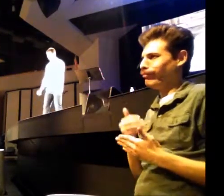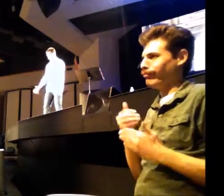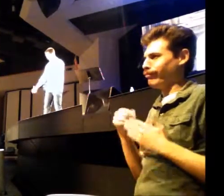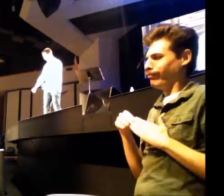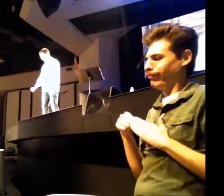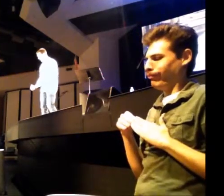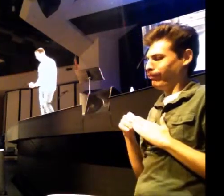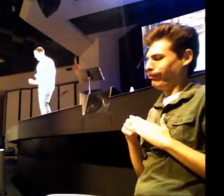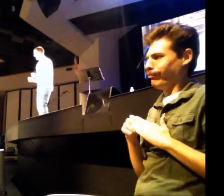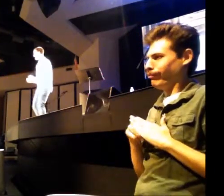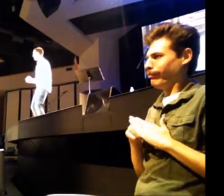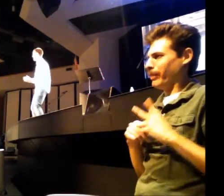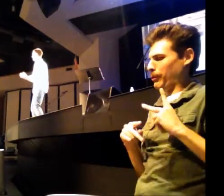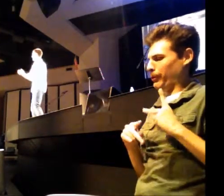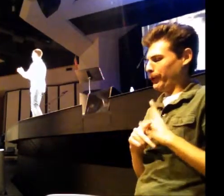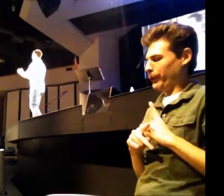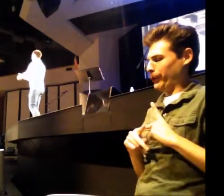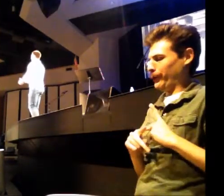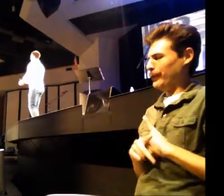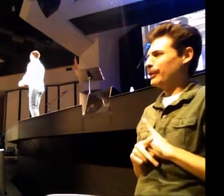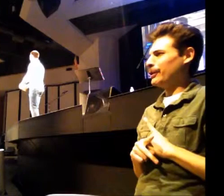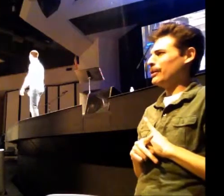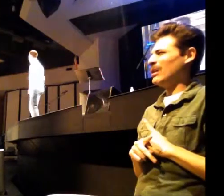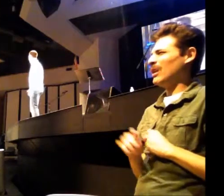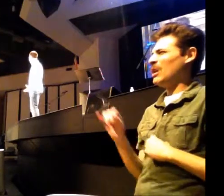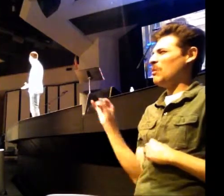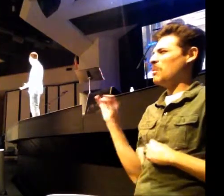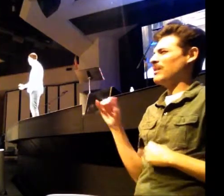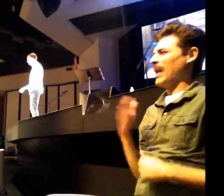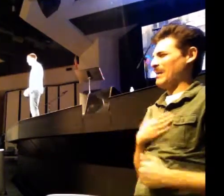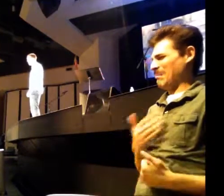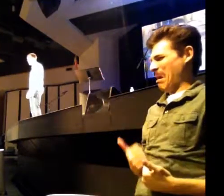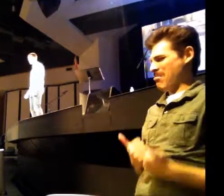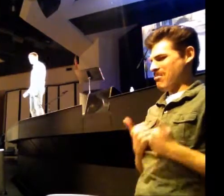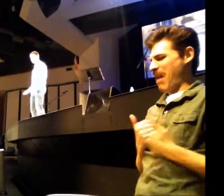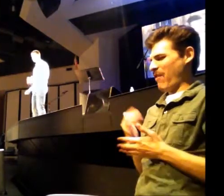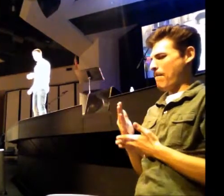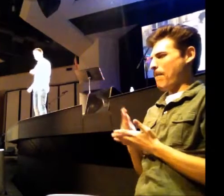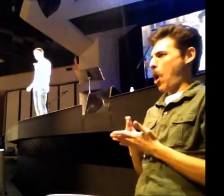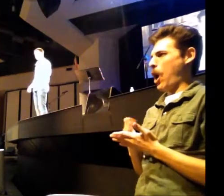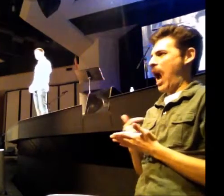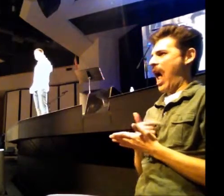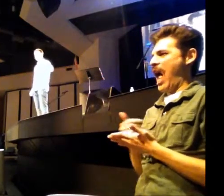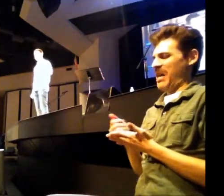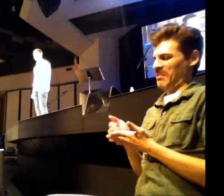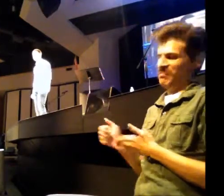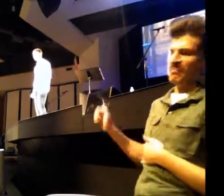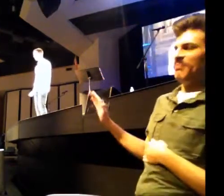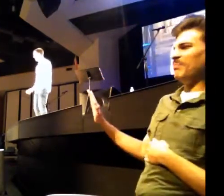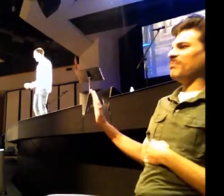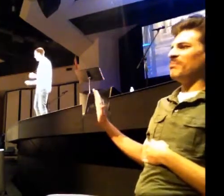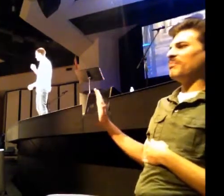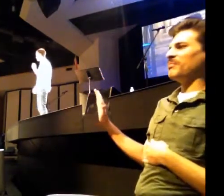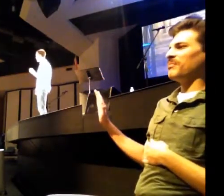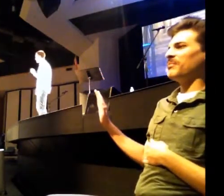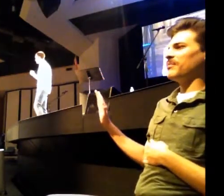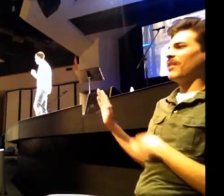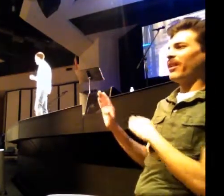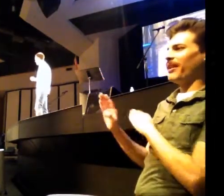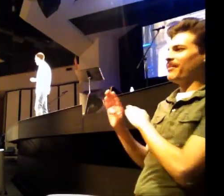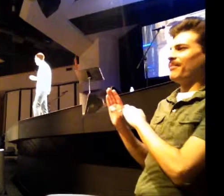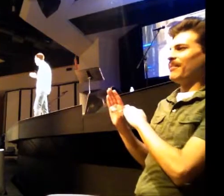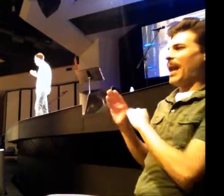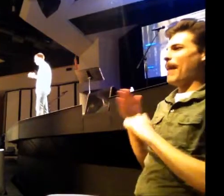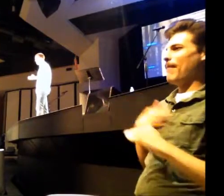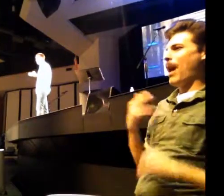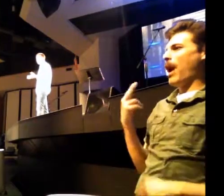what I realized, what I felt like, was like I had given a part of my life away and I just couldn't get it back. It's like I dug a hole that I couldn't climb out of. In the strangest